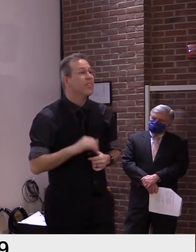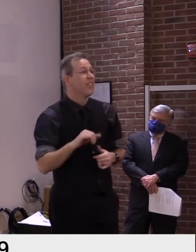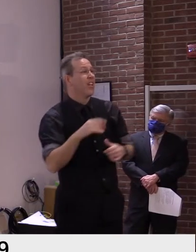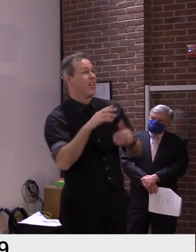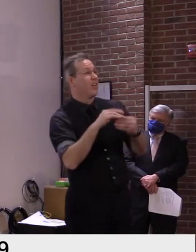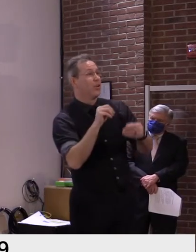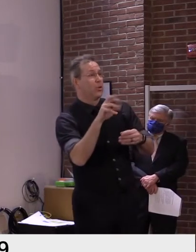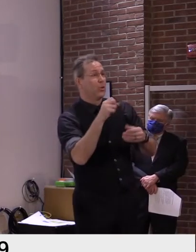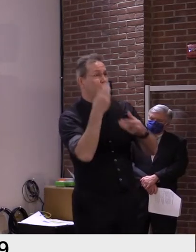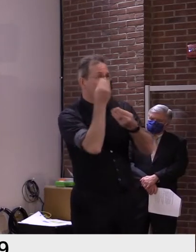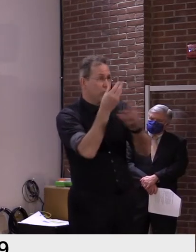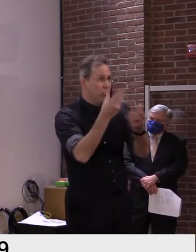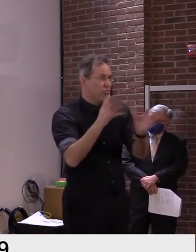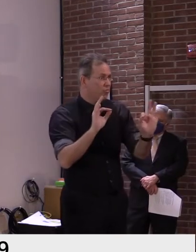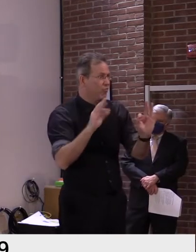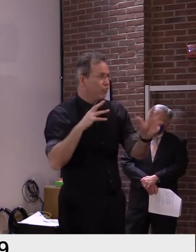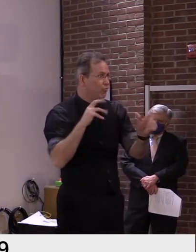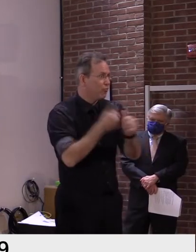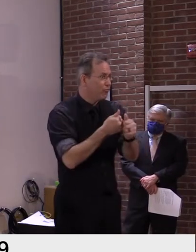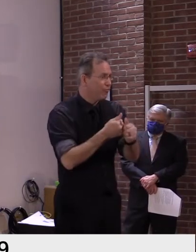questions.